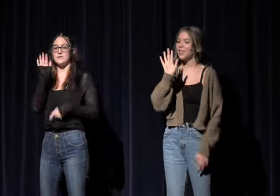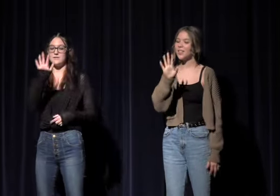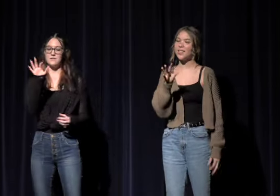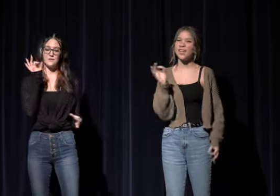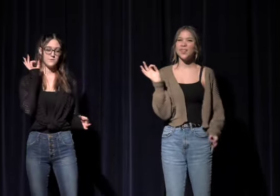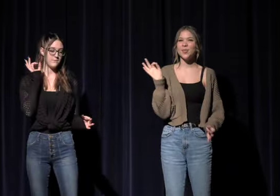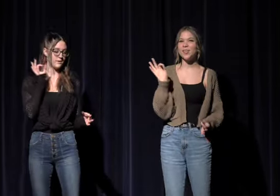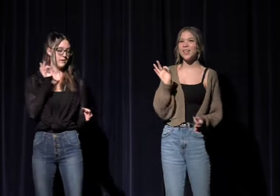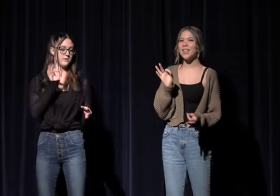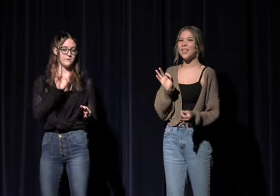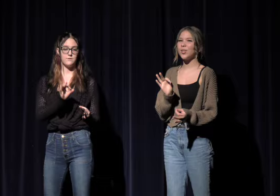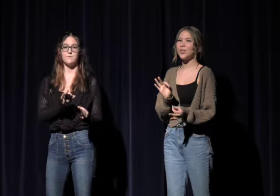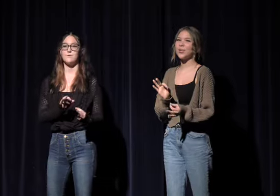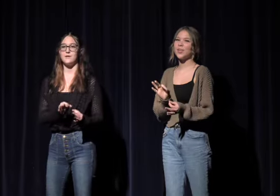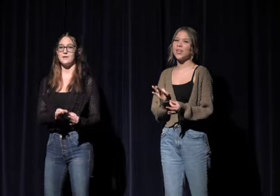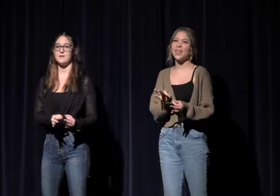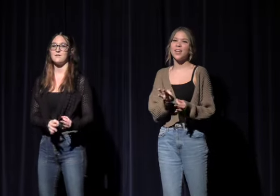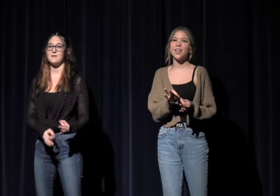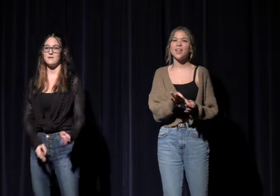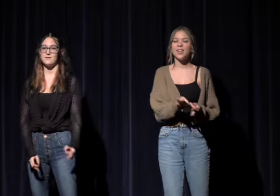the way you are